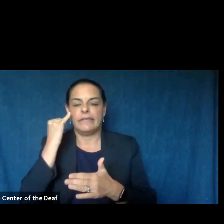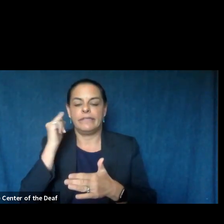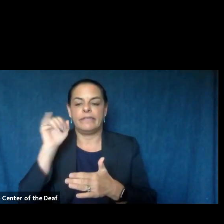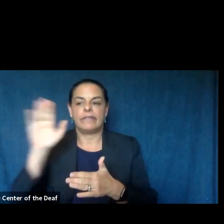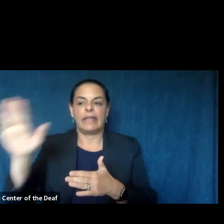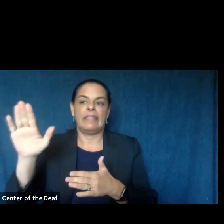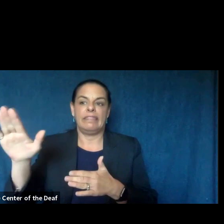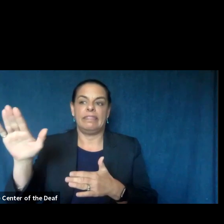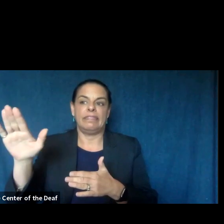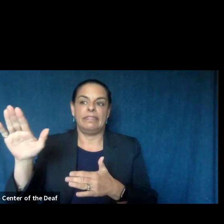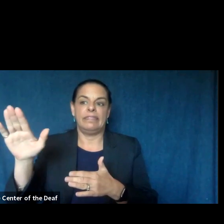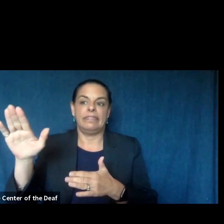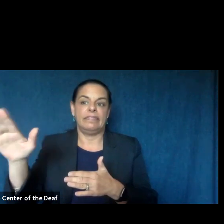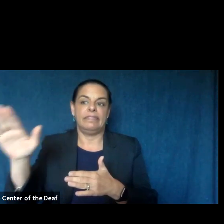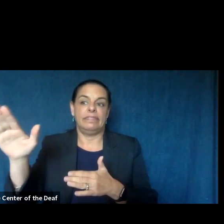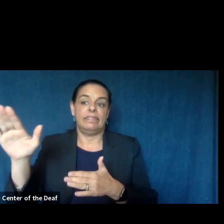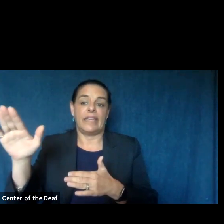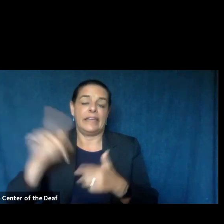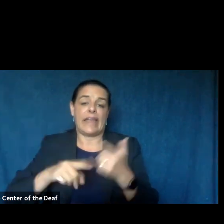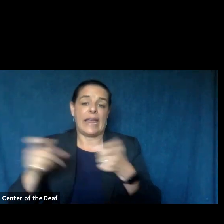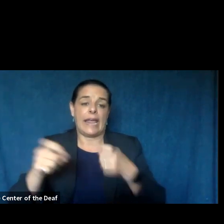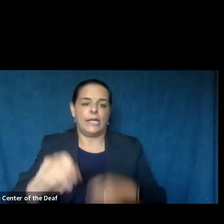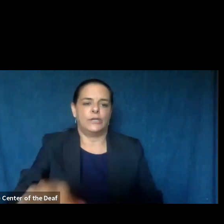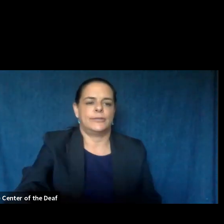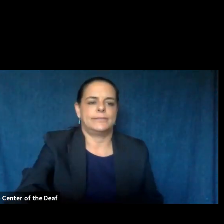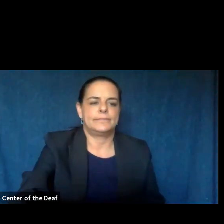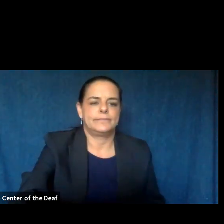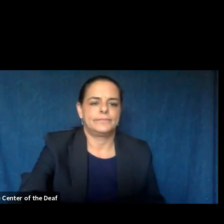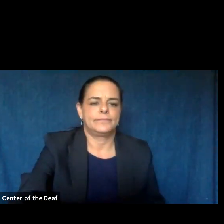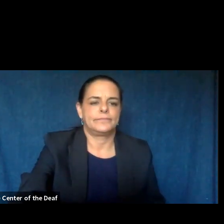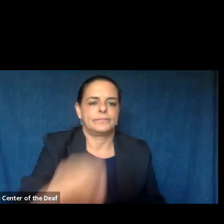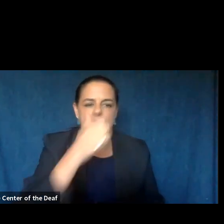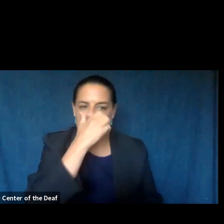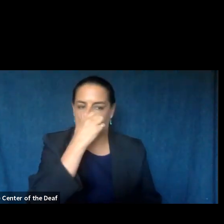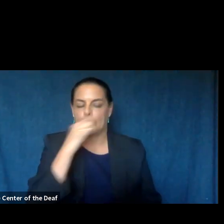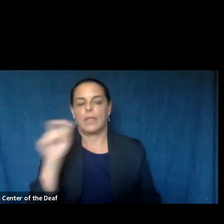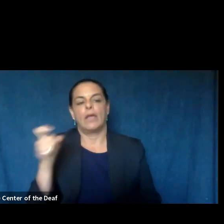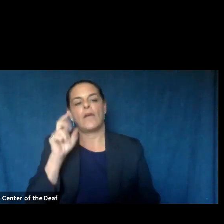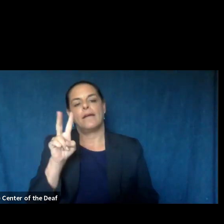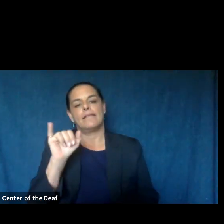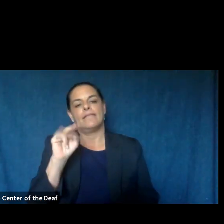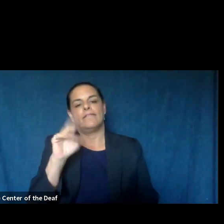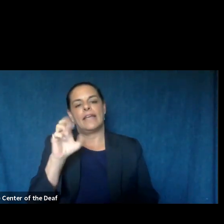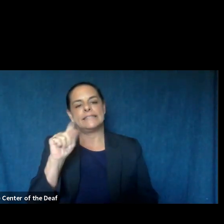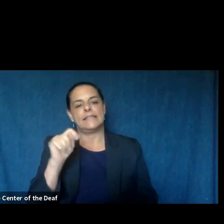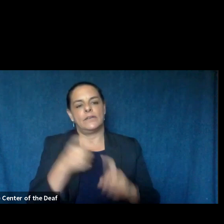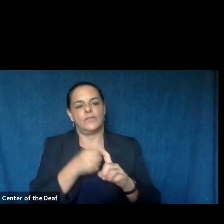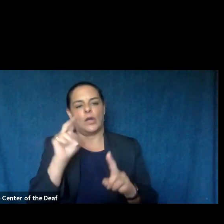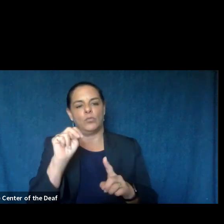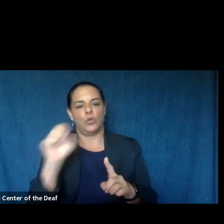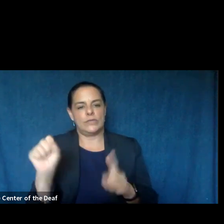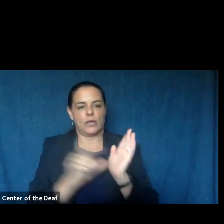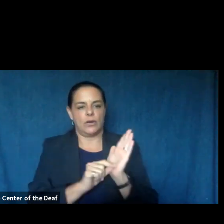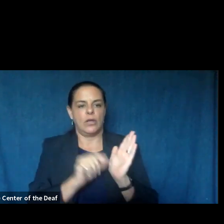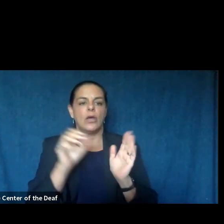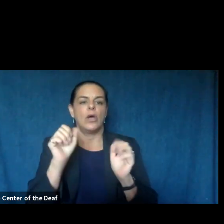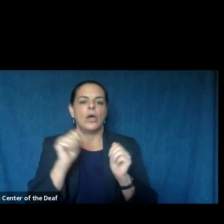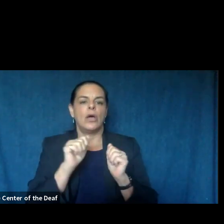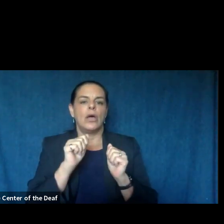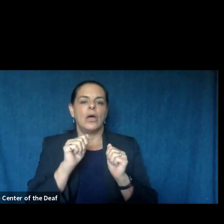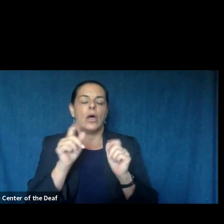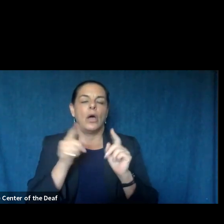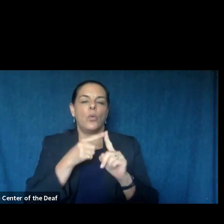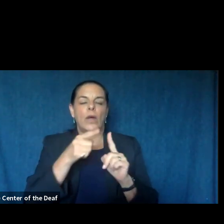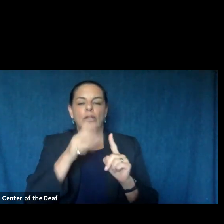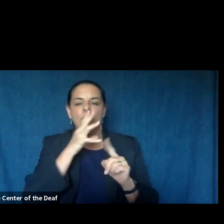primary capacity is exceeded. Next question is from Vincent with the Sentinel. With respect to taking your foot off the gas, do you believe